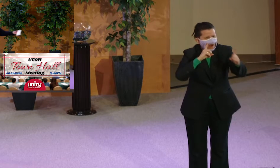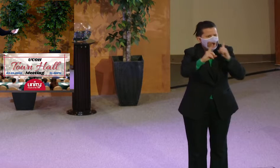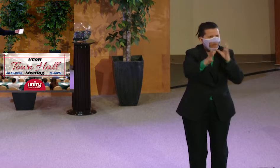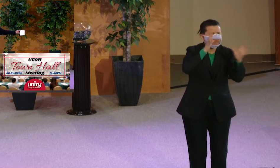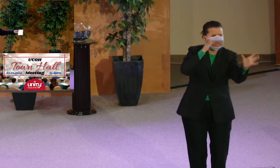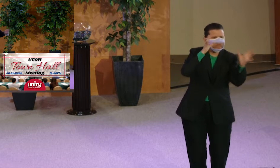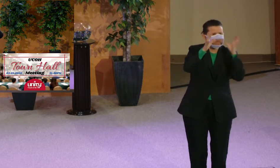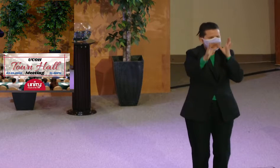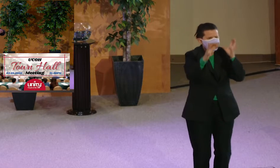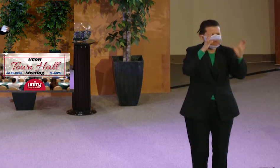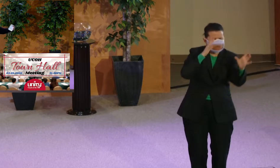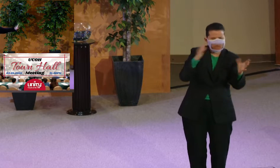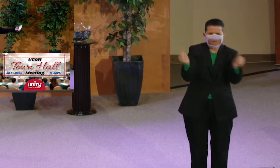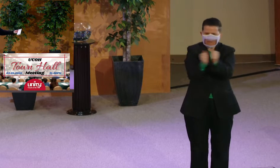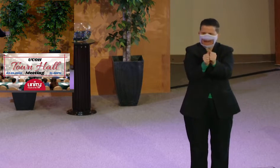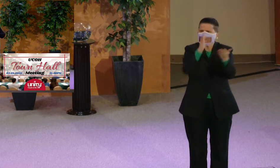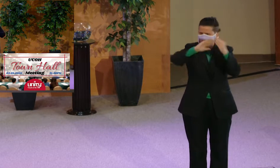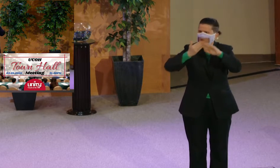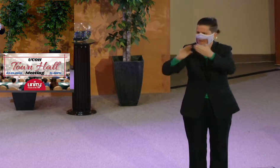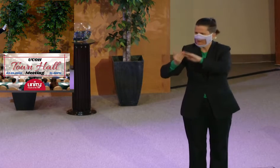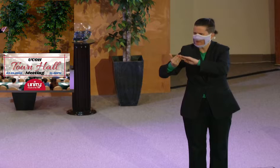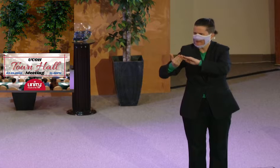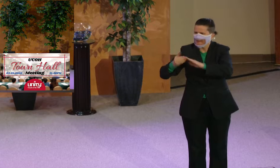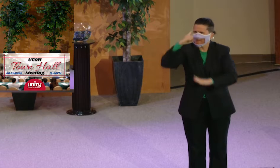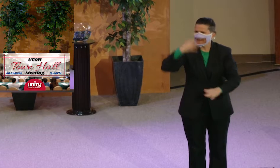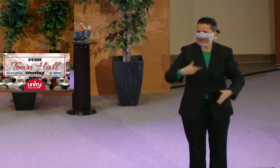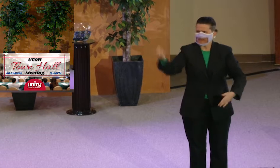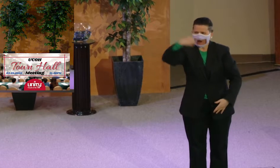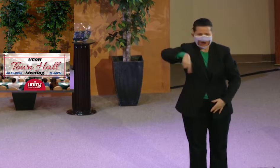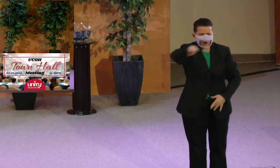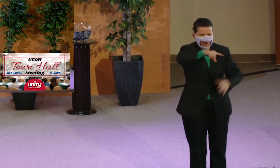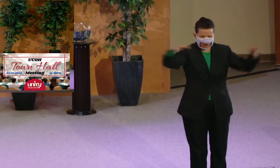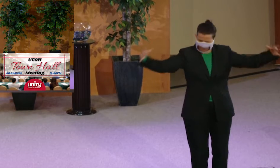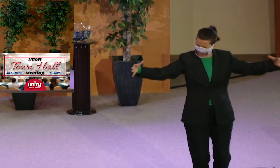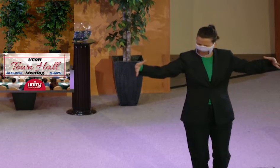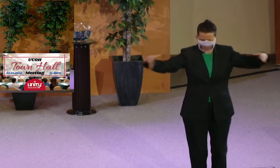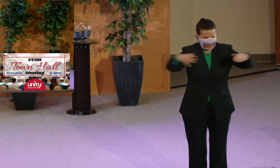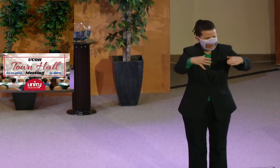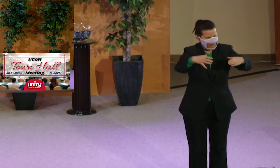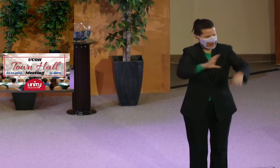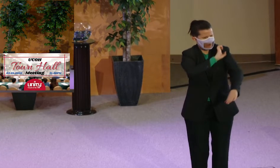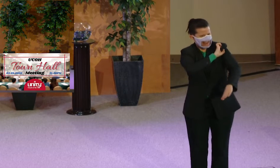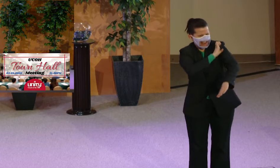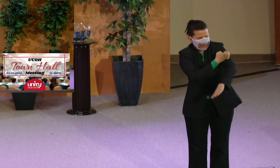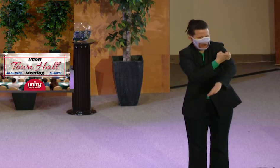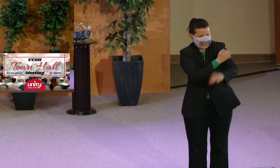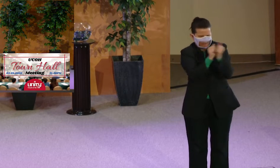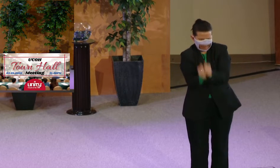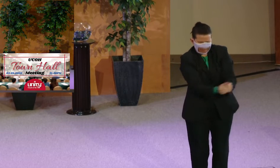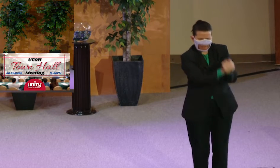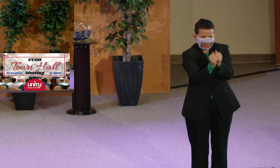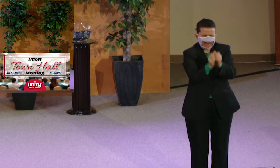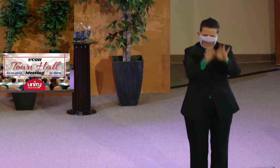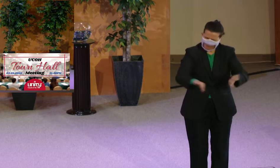a community, as the energy of the collection, right? The collective energy, and that we all get to come